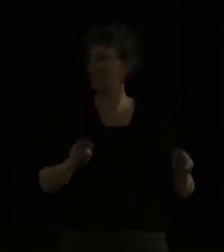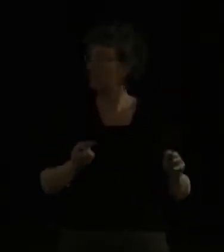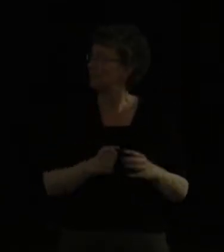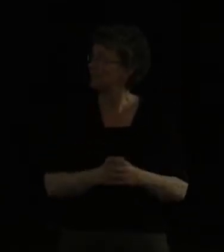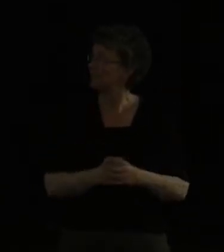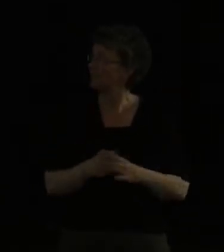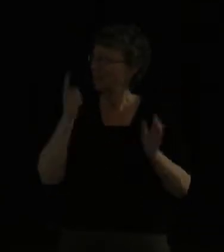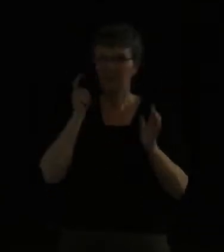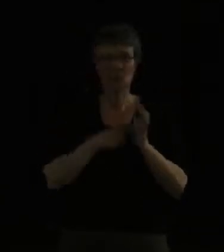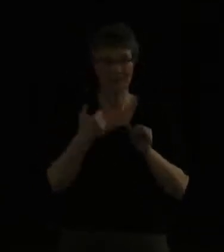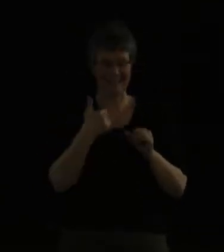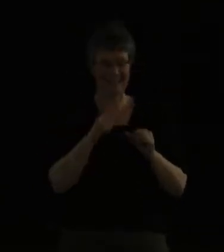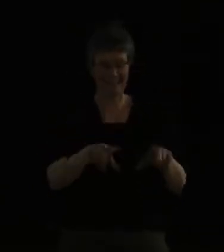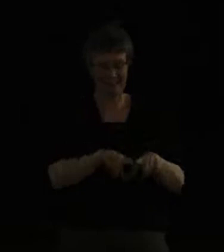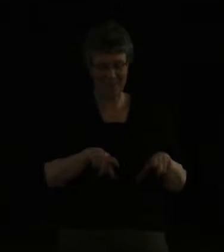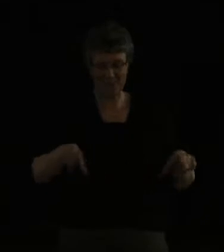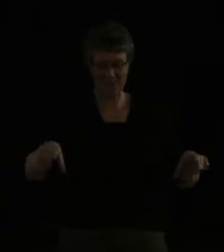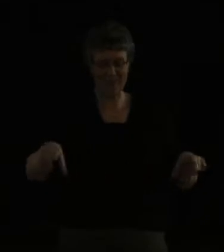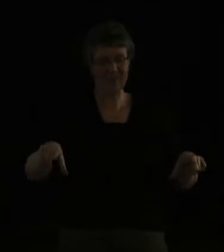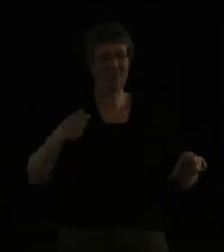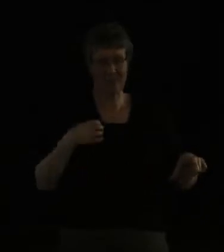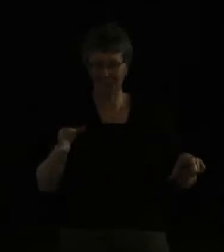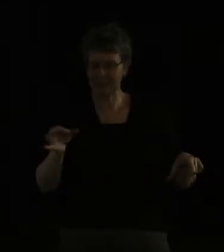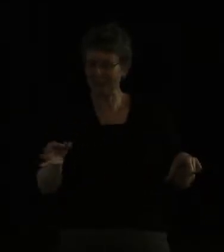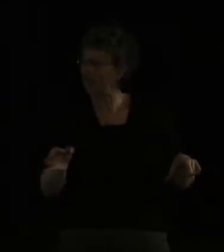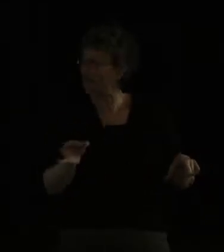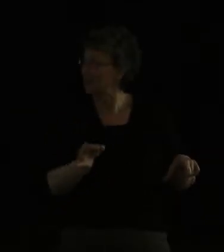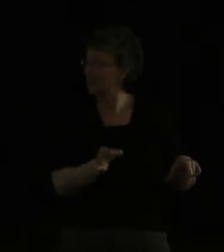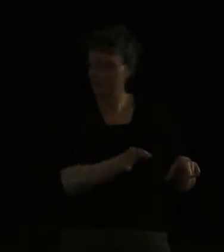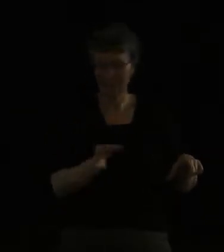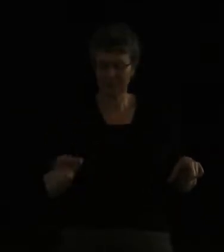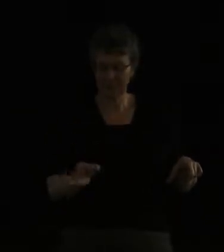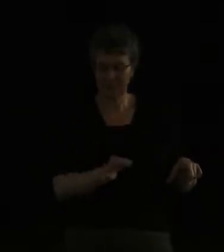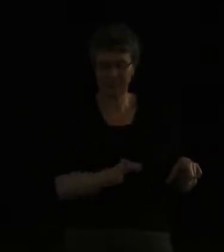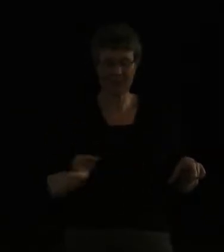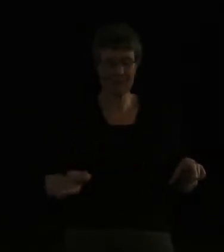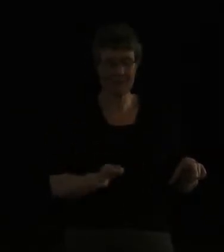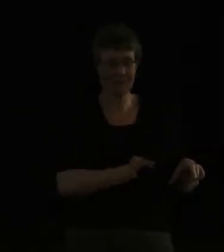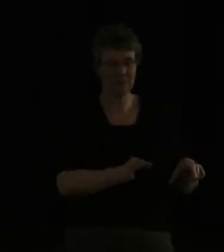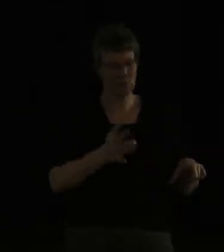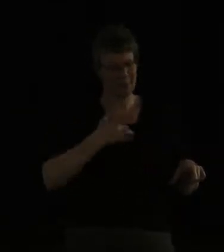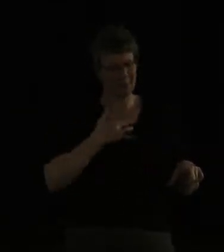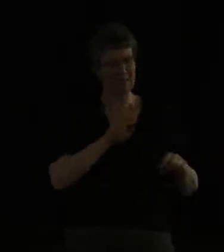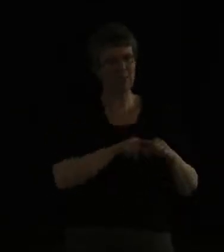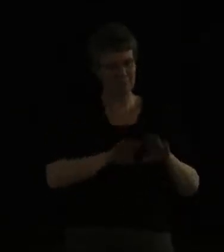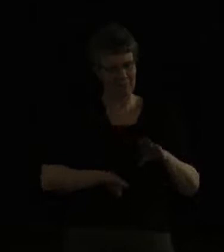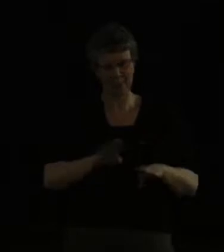tactile truncated domes. Not only that, as soon as somebody passes the 2 white pillars on